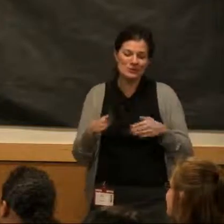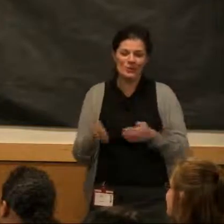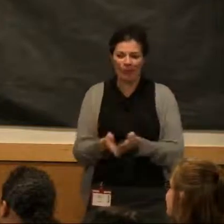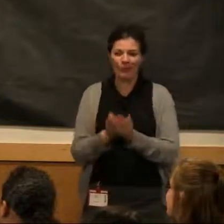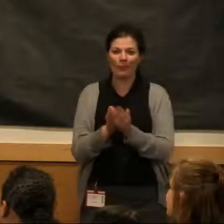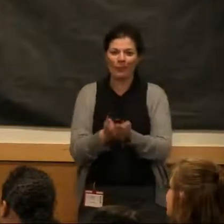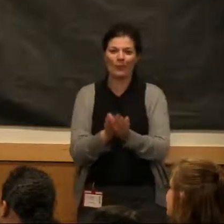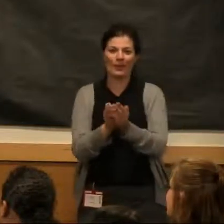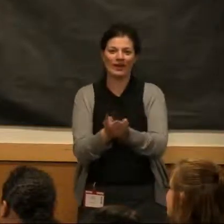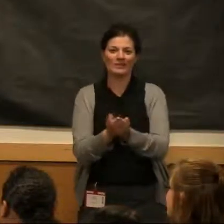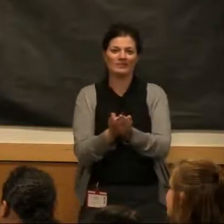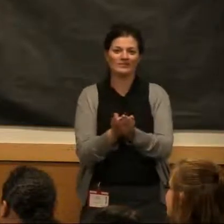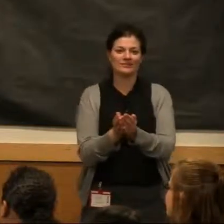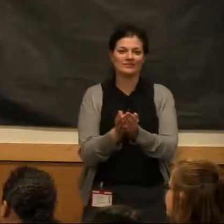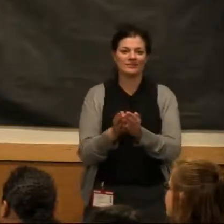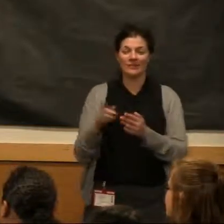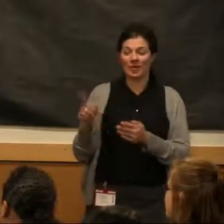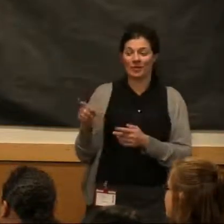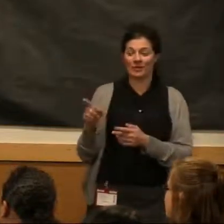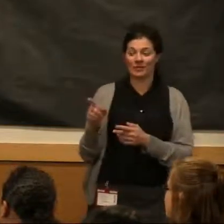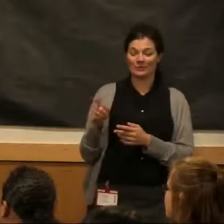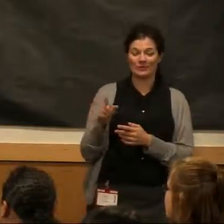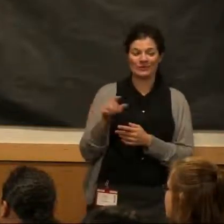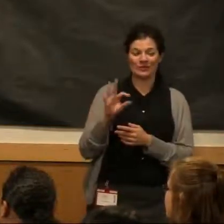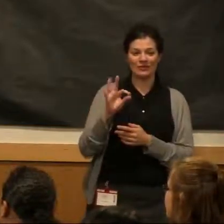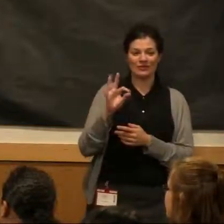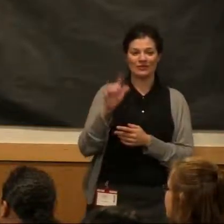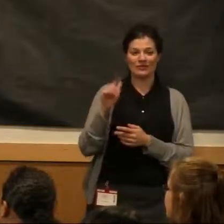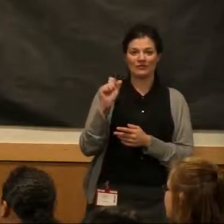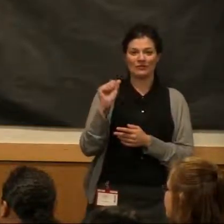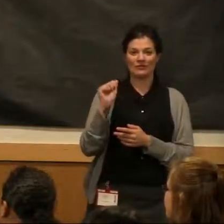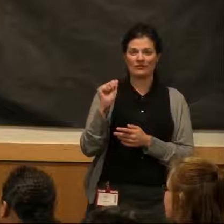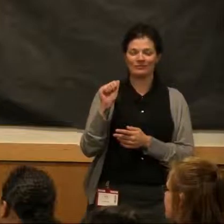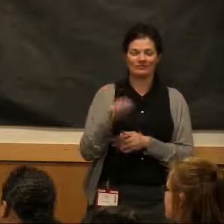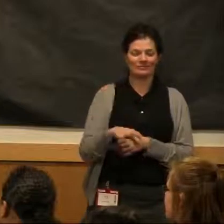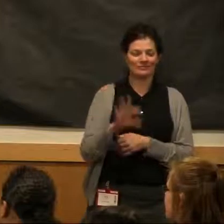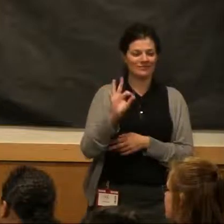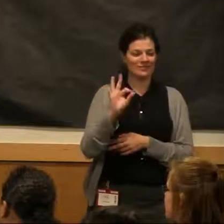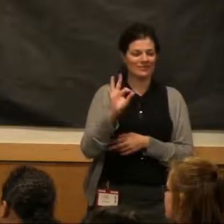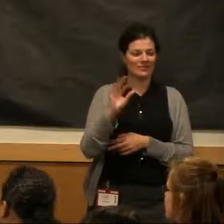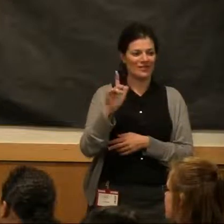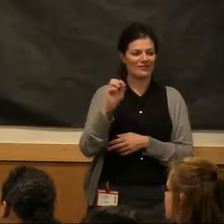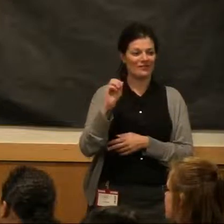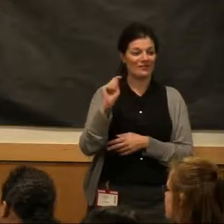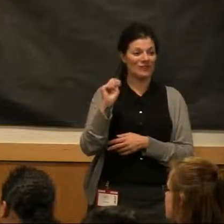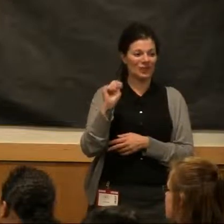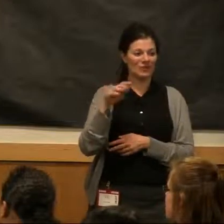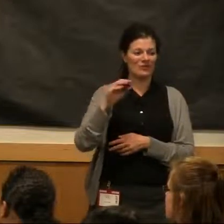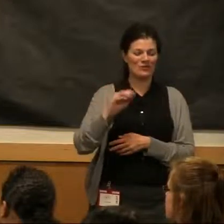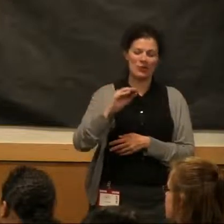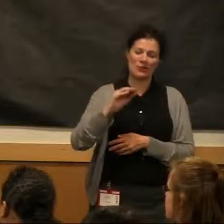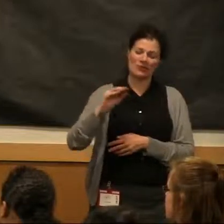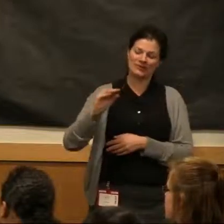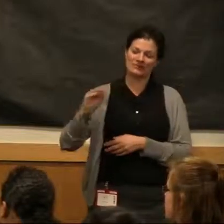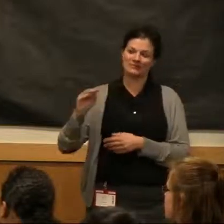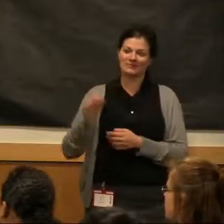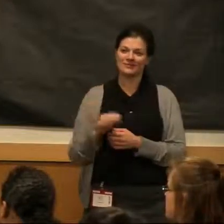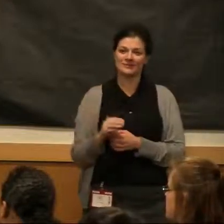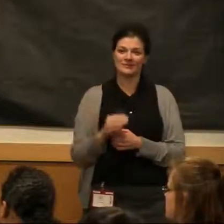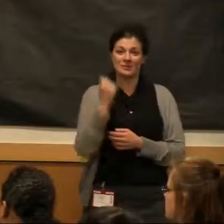these and they'll float in a pool and stuff like that, so they don't lose their residence hall room keys. So if you guys would like a keychain, help yourself at the end of our